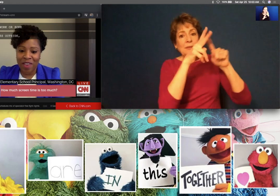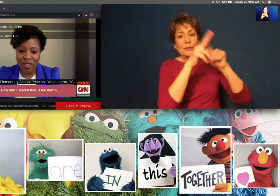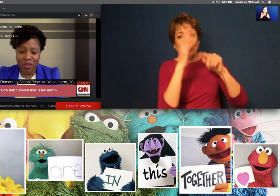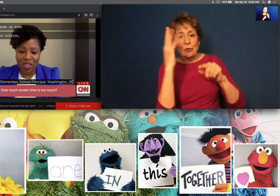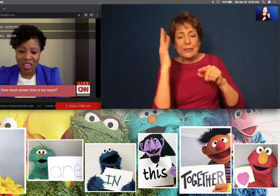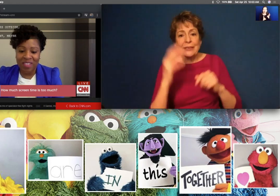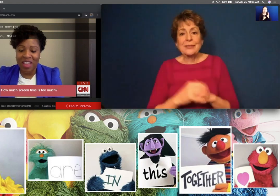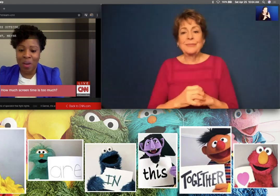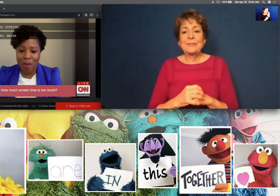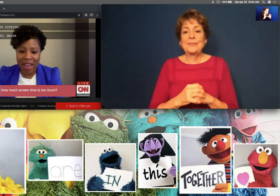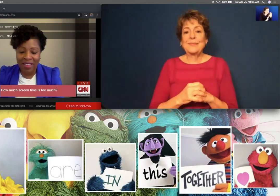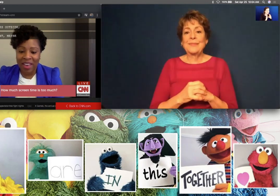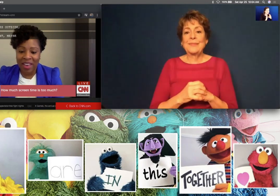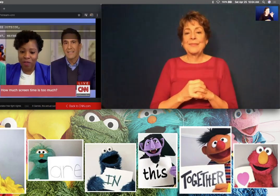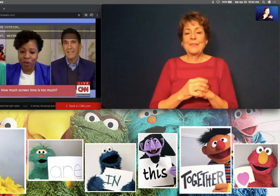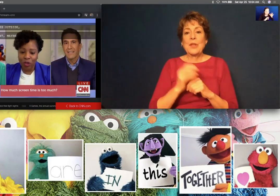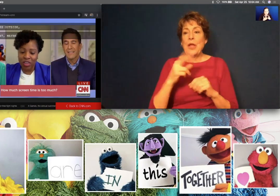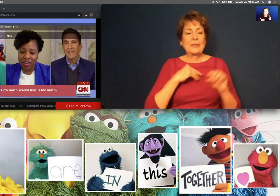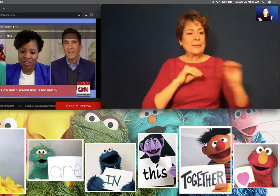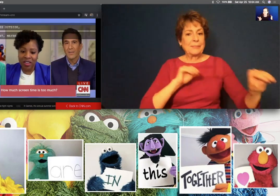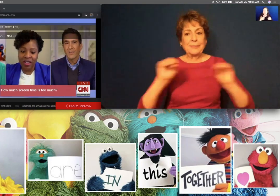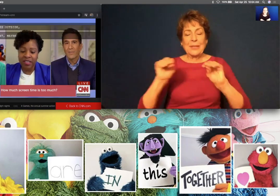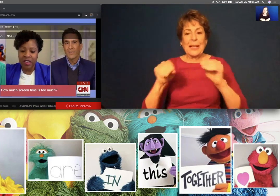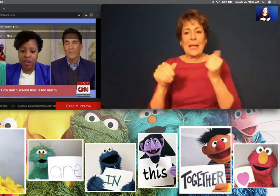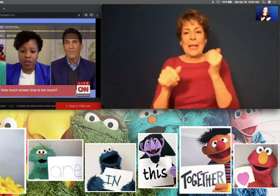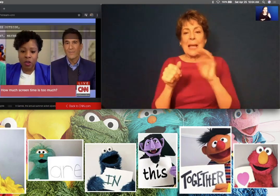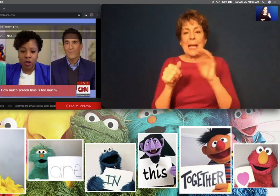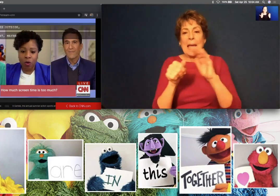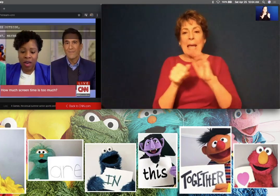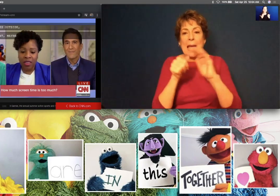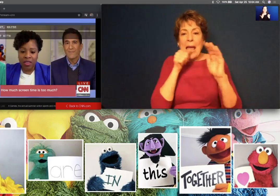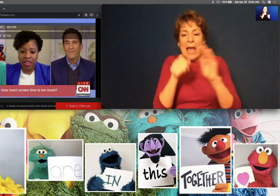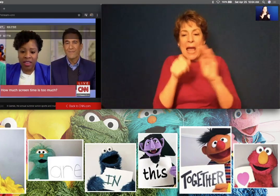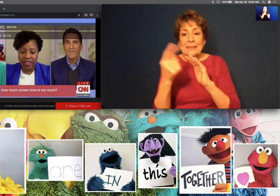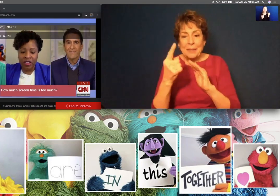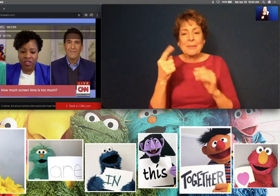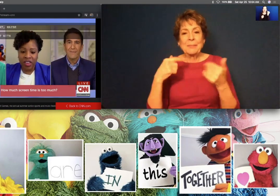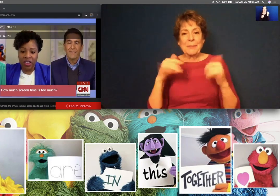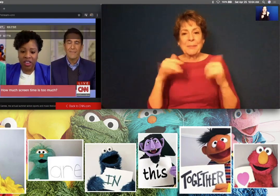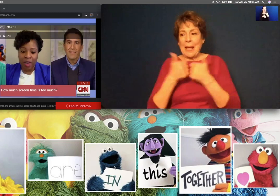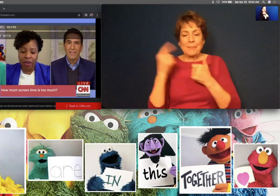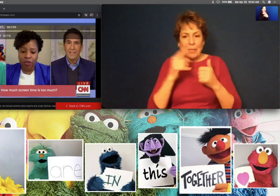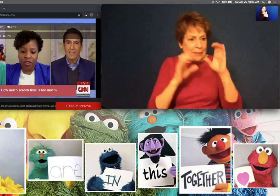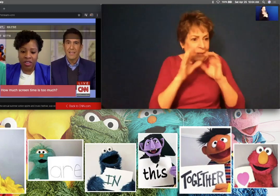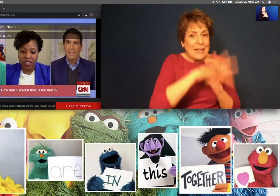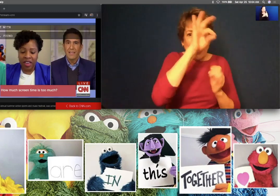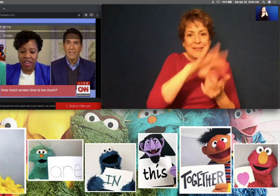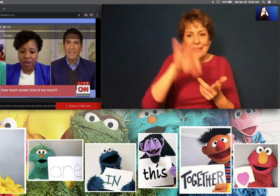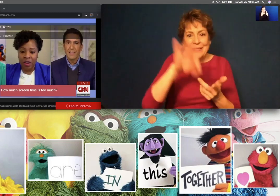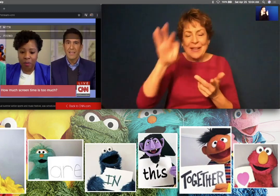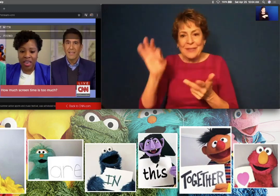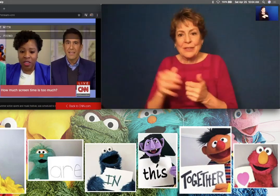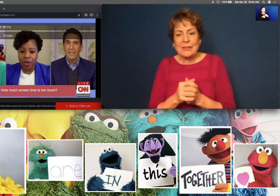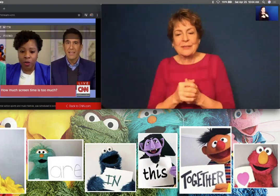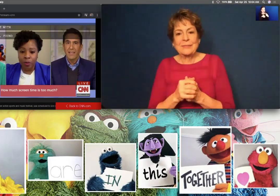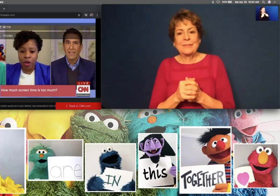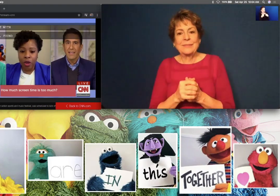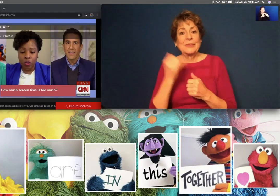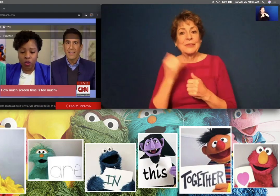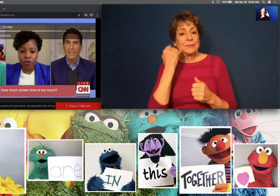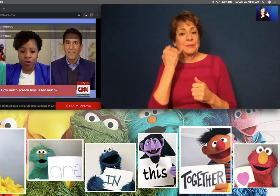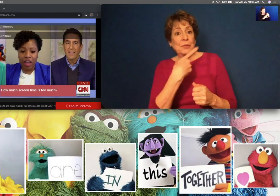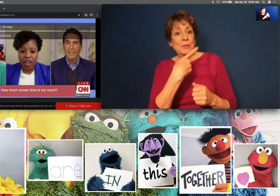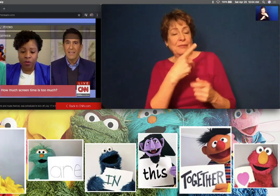they'll connect with later. They went outside, they found some things, they come back together virtually to discuss. So I think that just setting